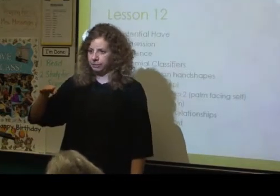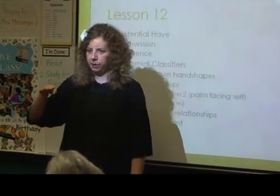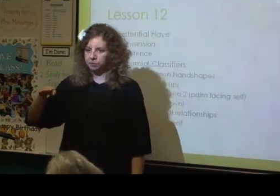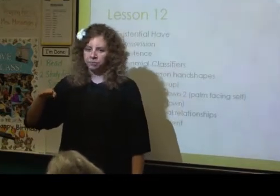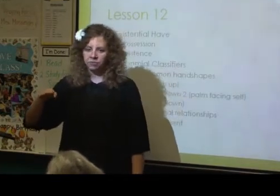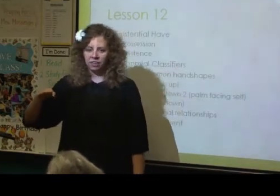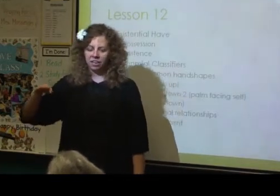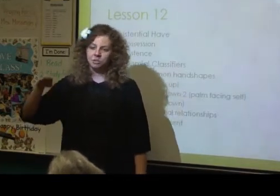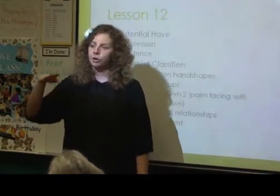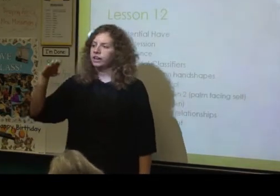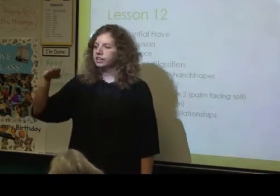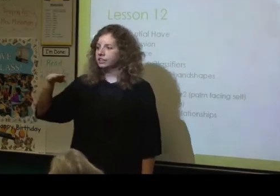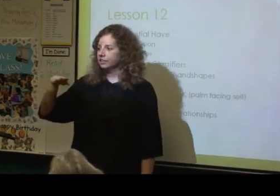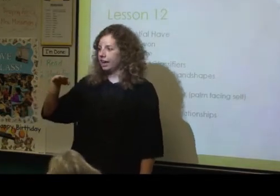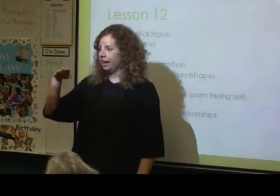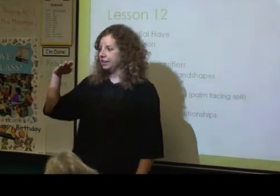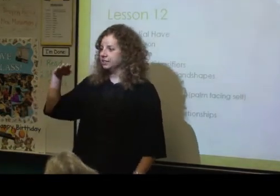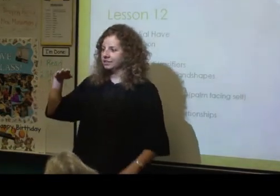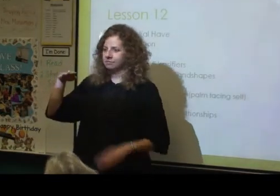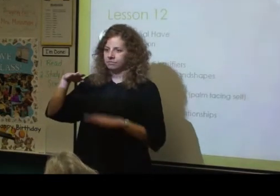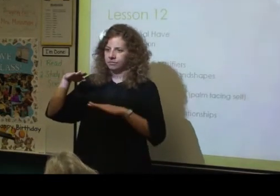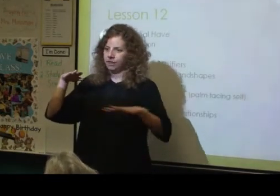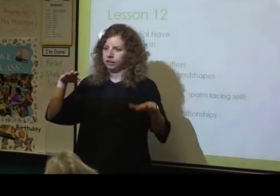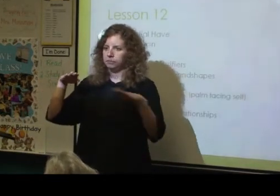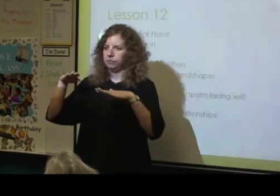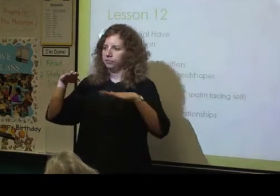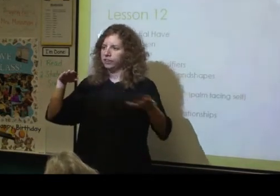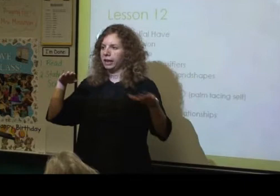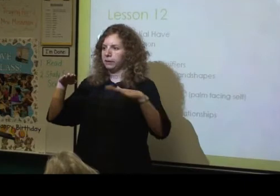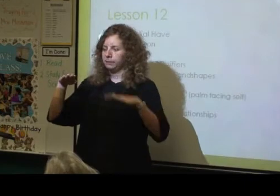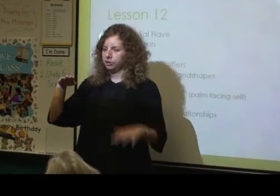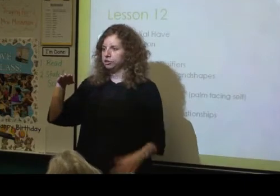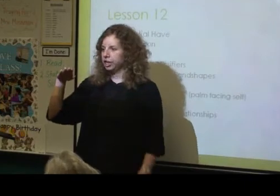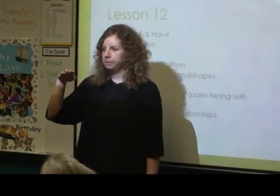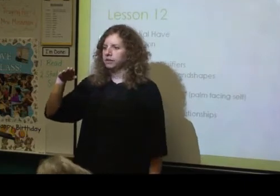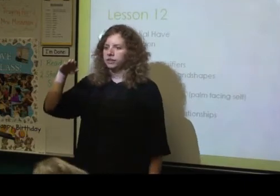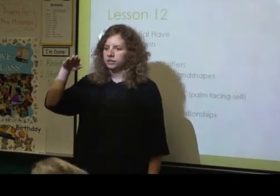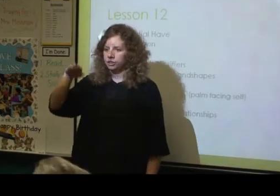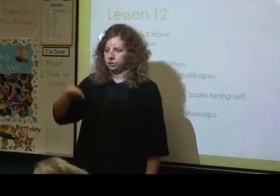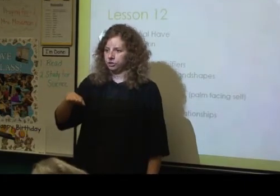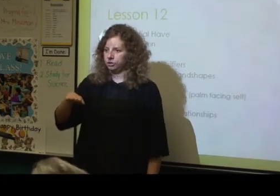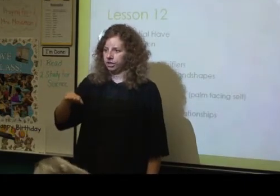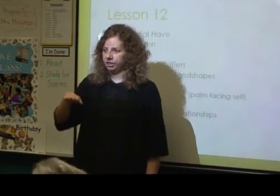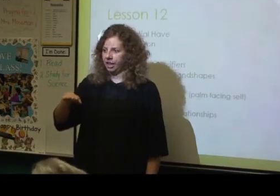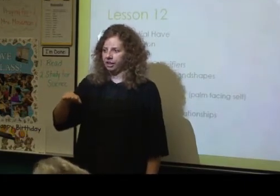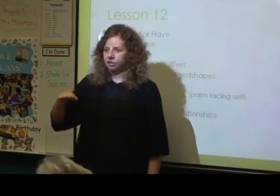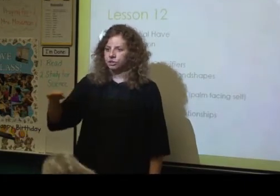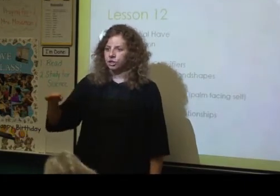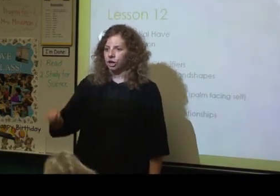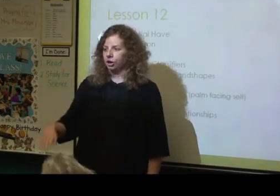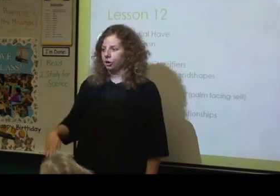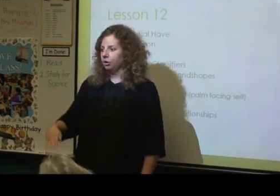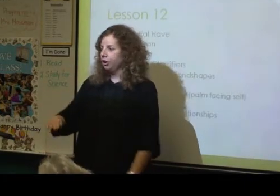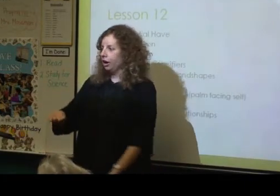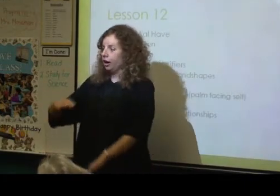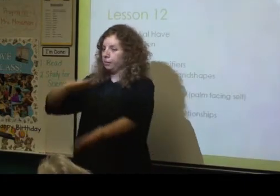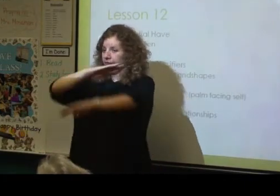newspaper. Okay, so anything that has like a flat paper shape, then you could do it like that. So on